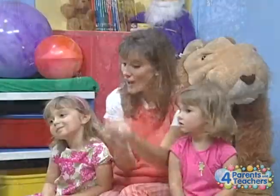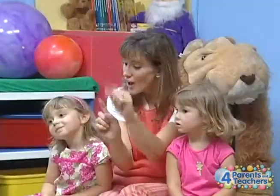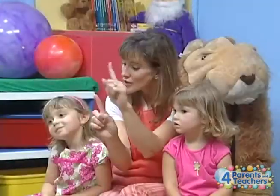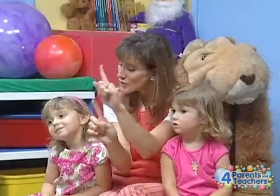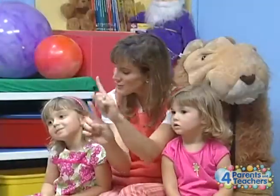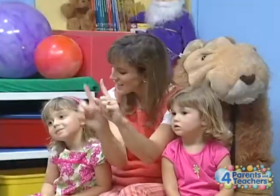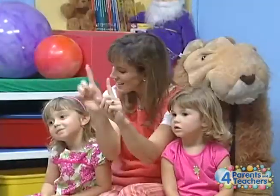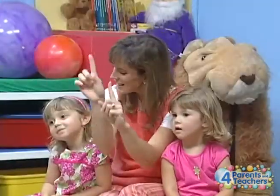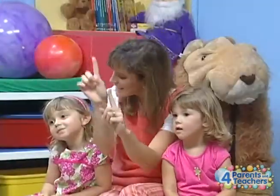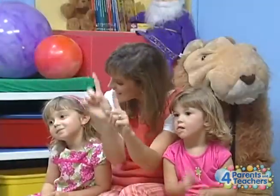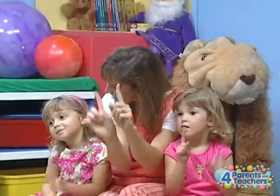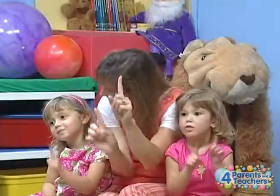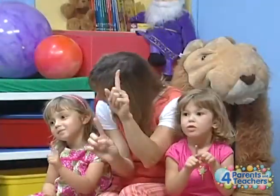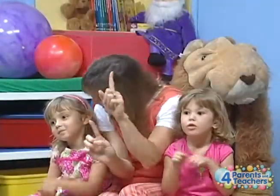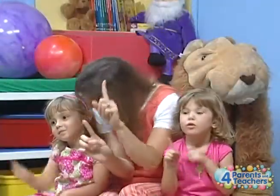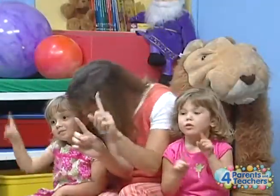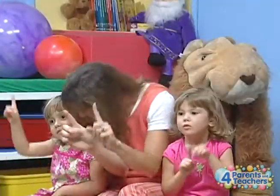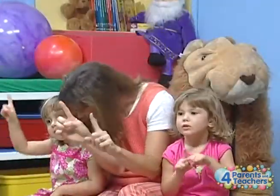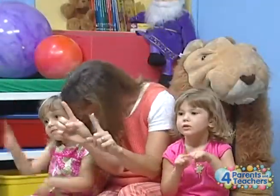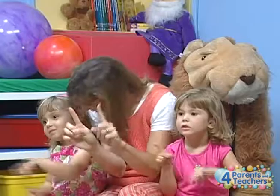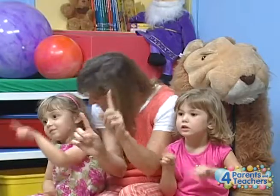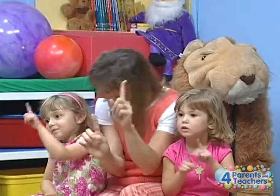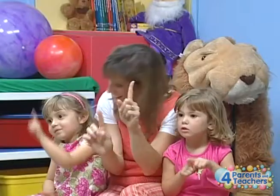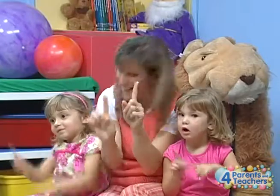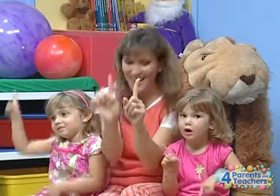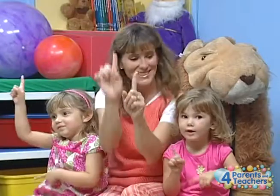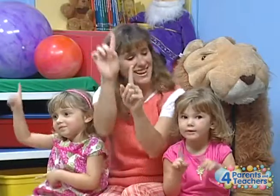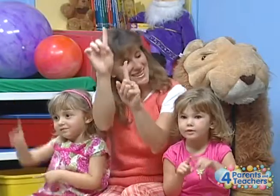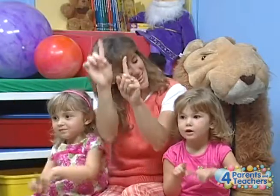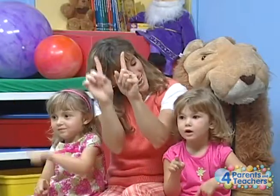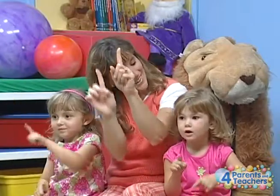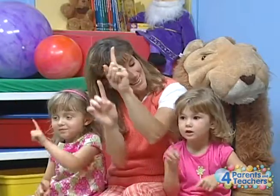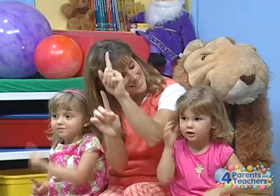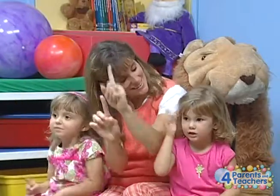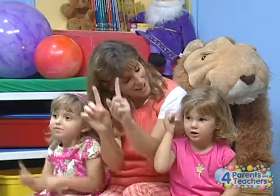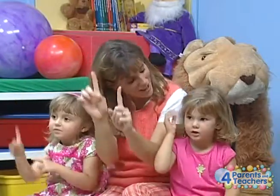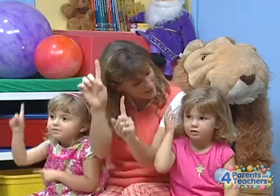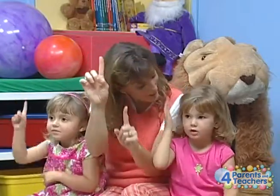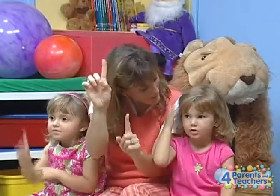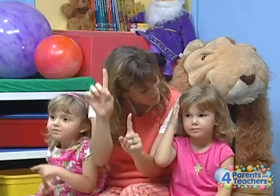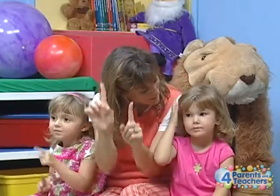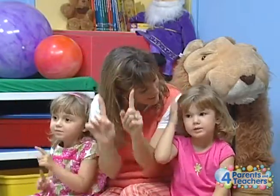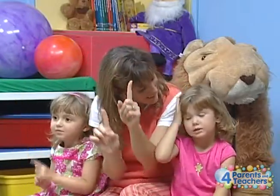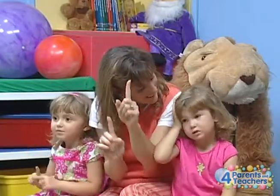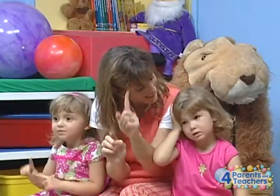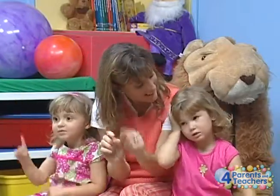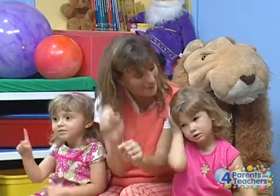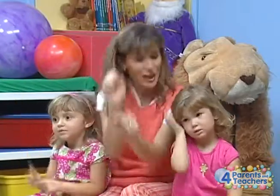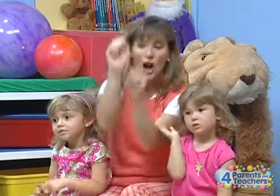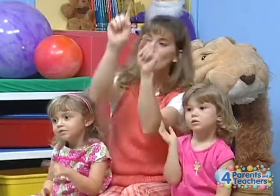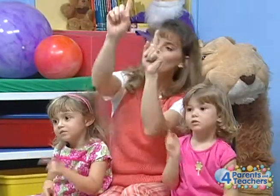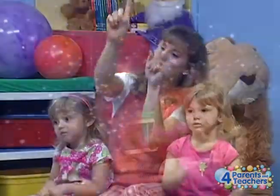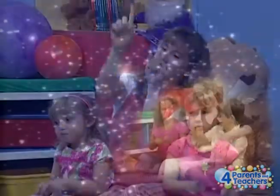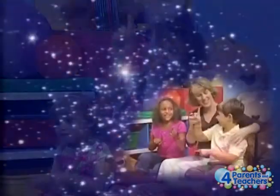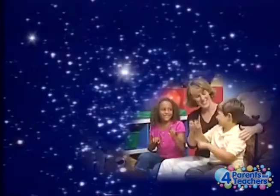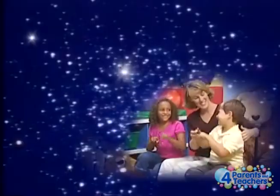twinkling stars, twinkling stars shining down on me twinkling